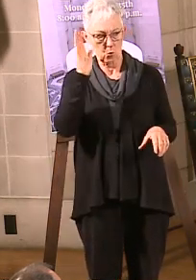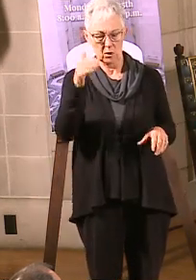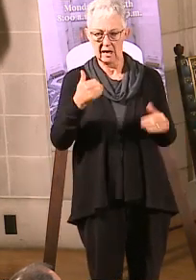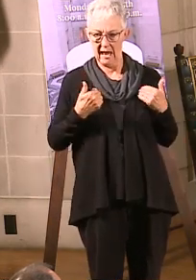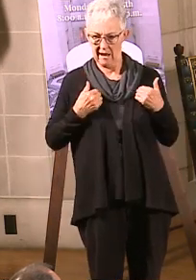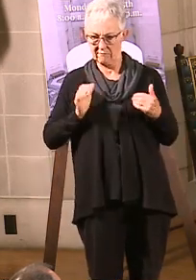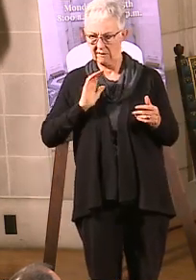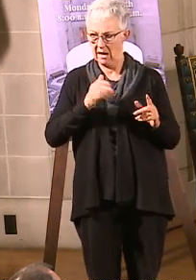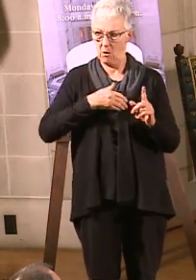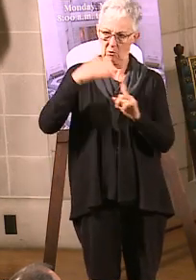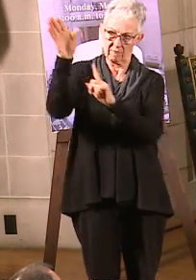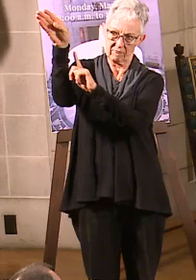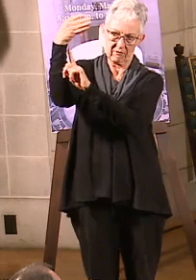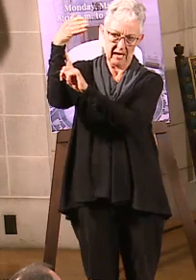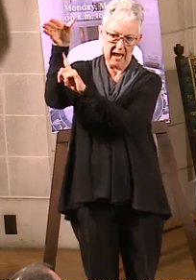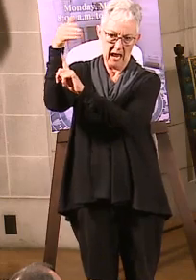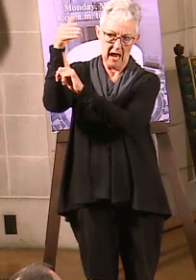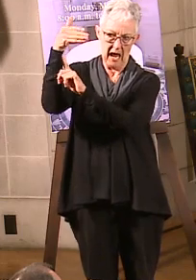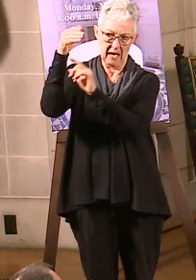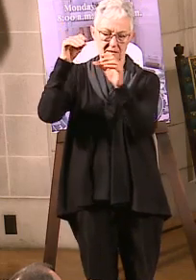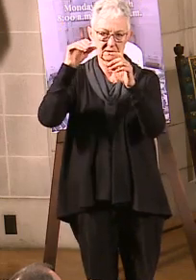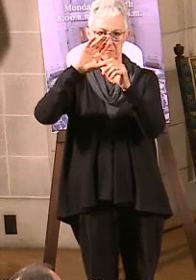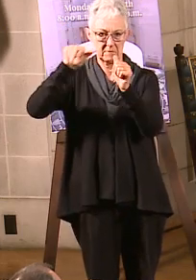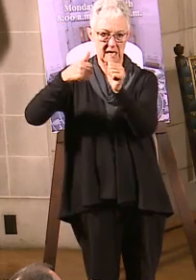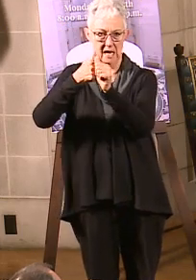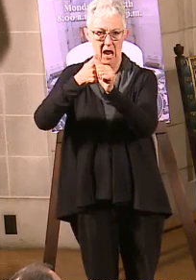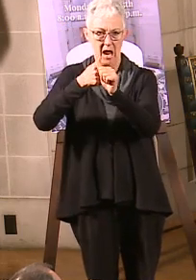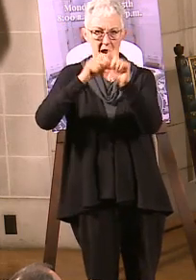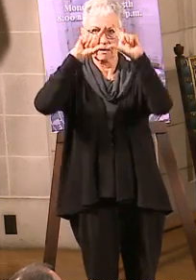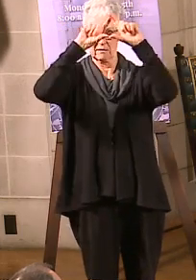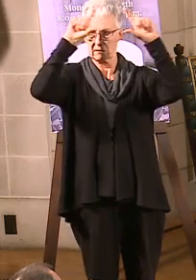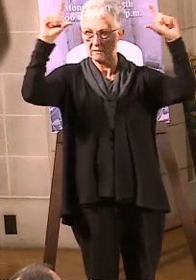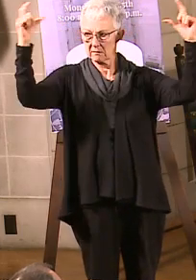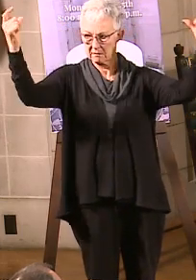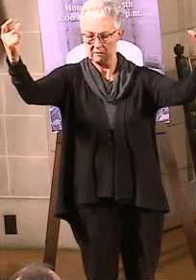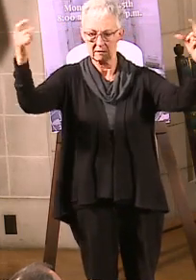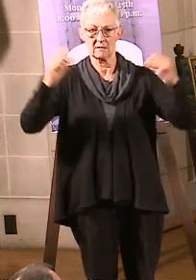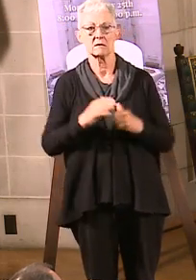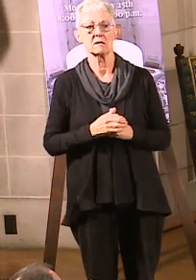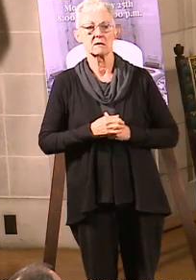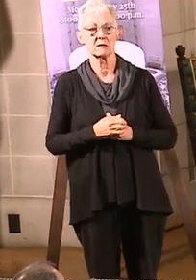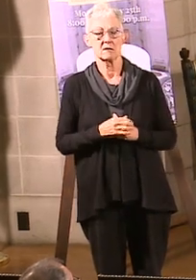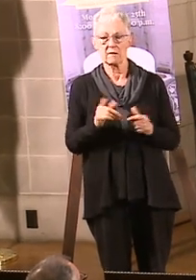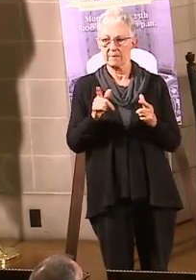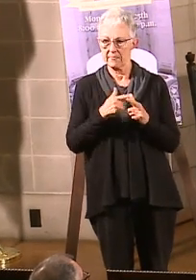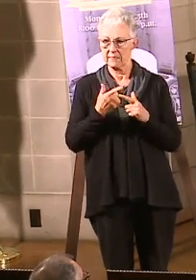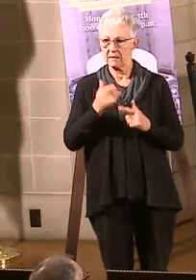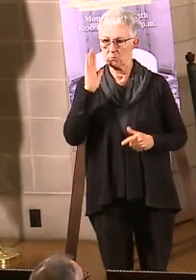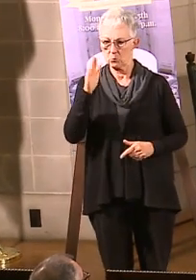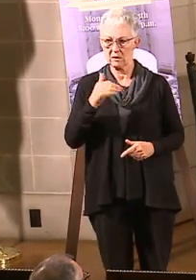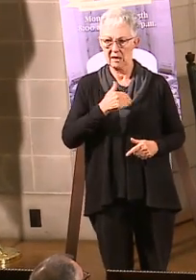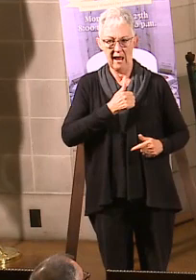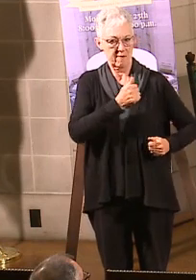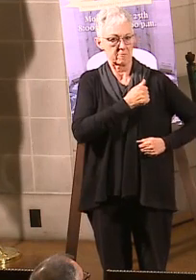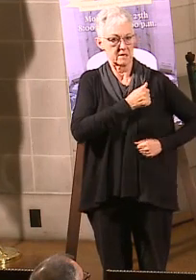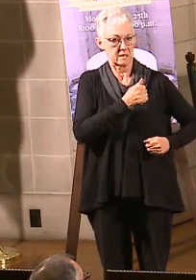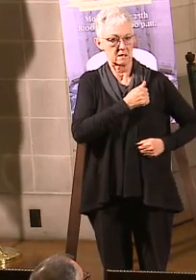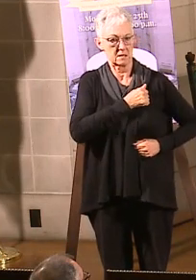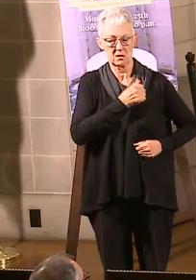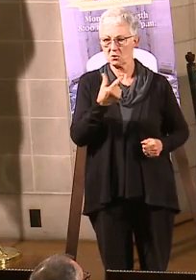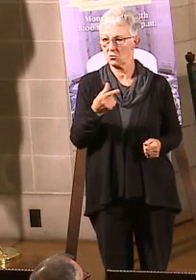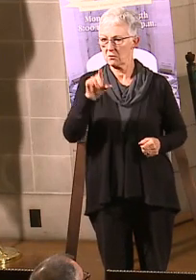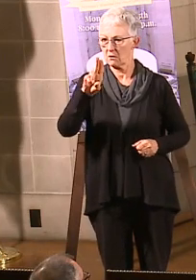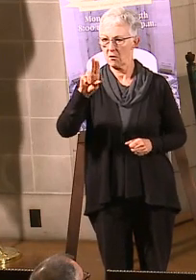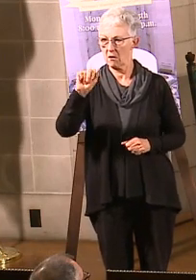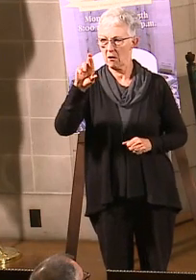our state flag. And then at each end of the arc, you will have guard sentinels, one individual